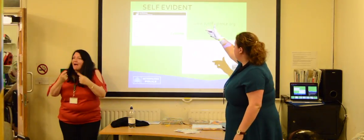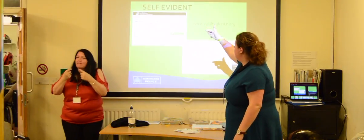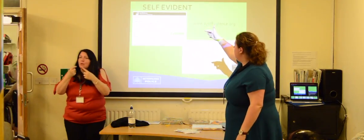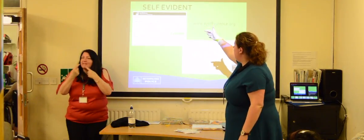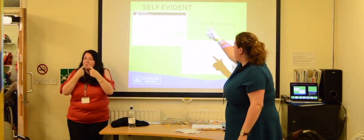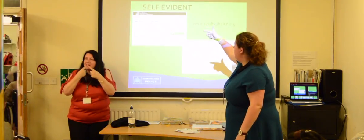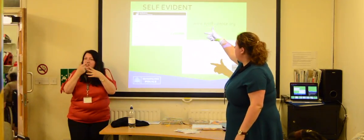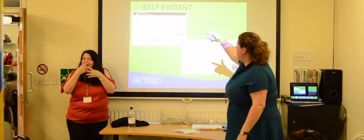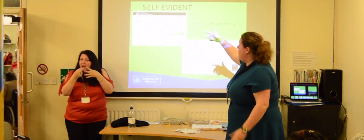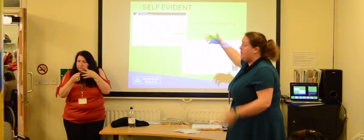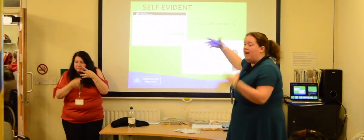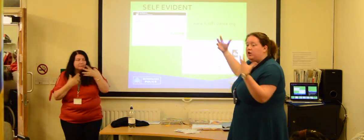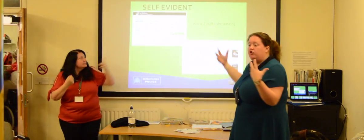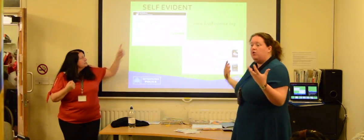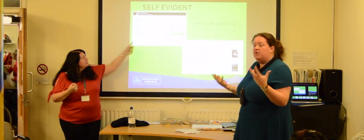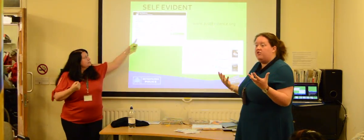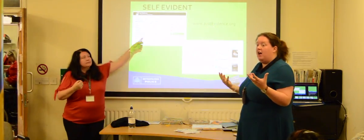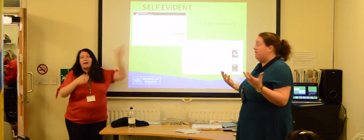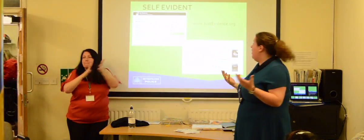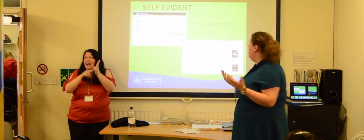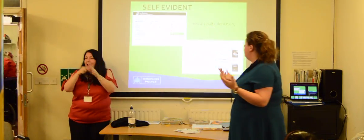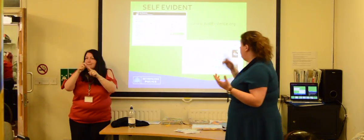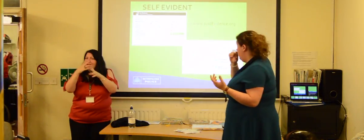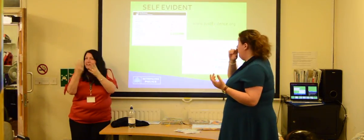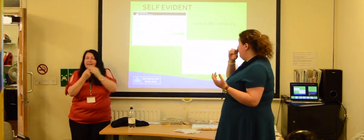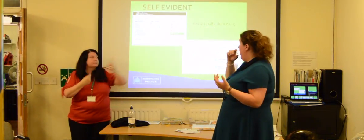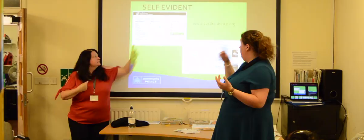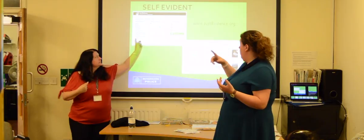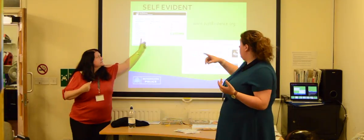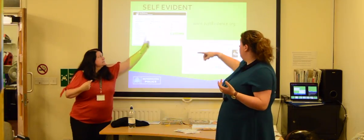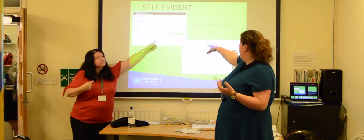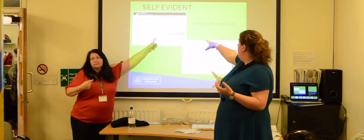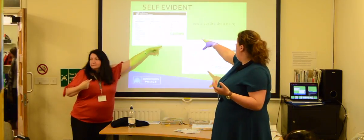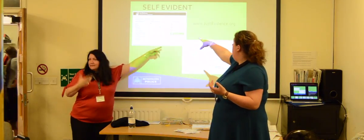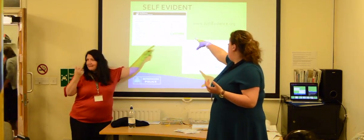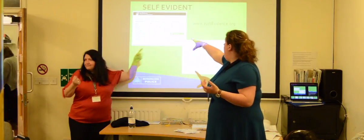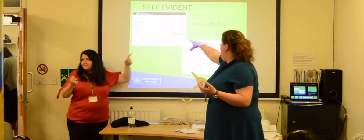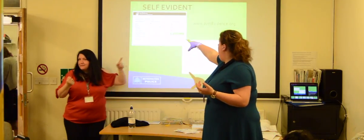your mobile number, your email address, whatever you've chosen to share with us.